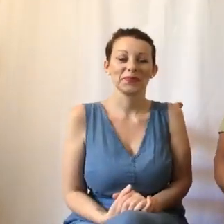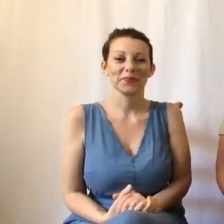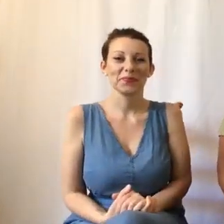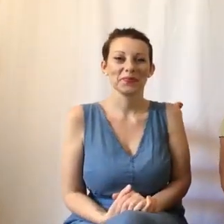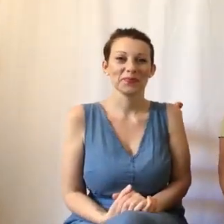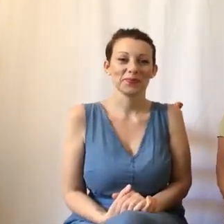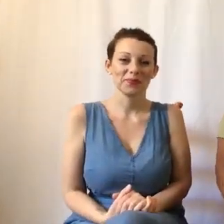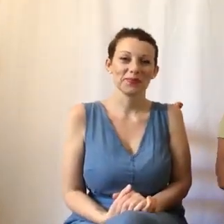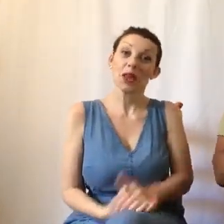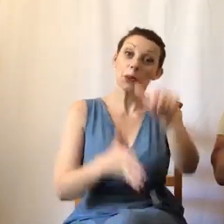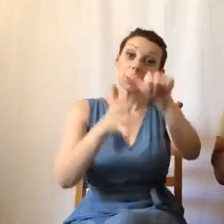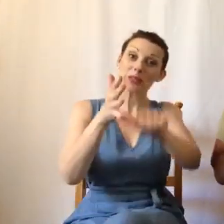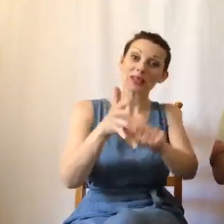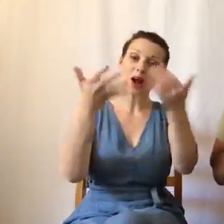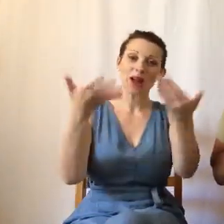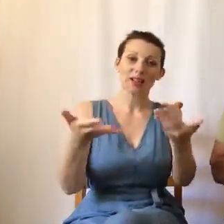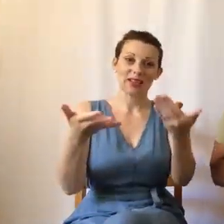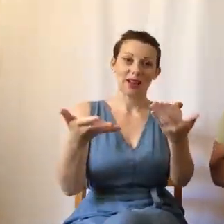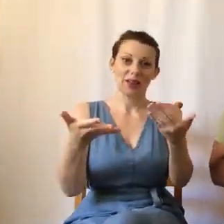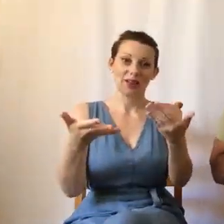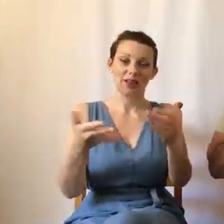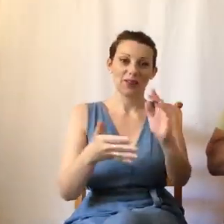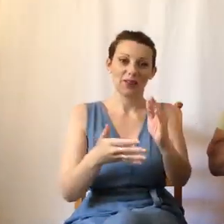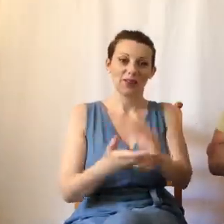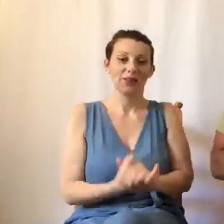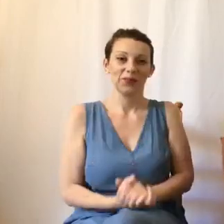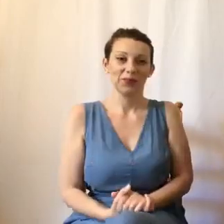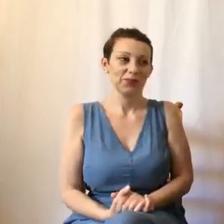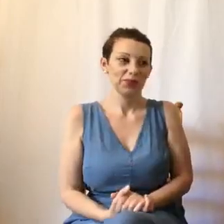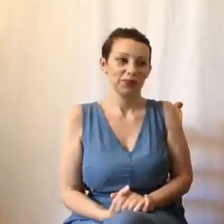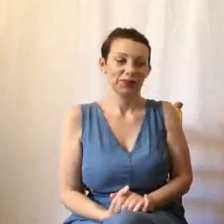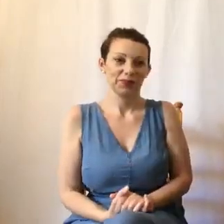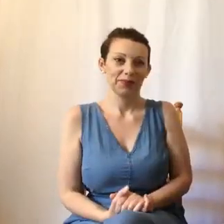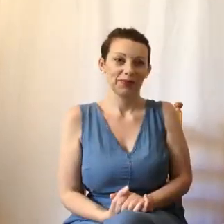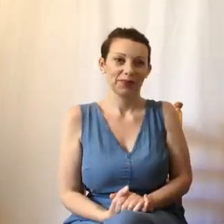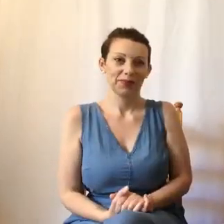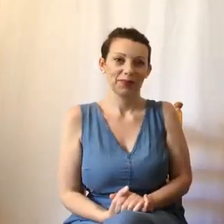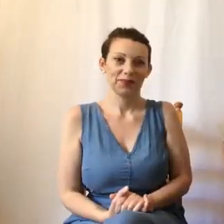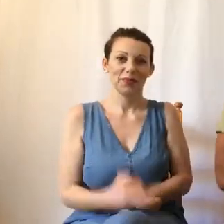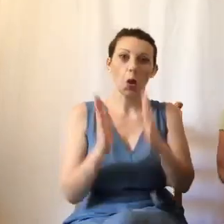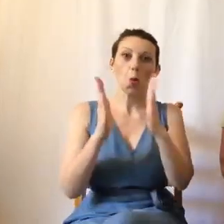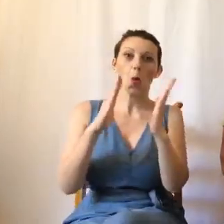Right, so I'll start. I've got to hold the book up this way first. Oh, there's the book. Woblin.